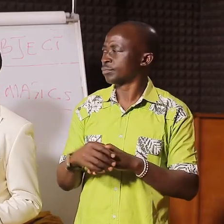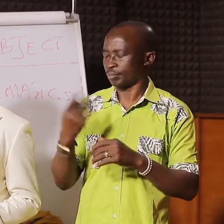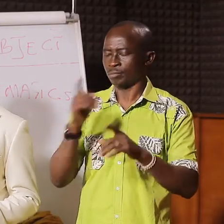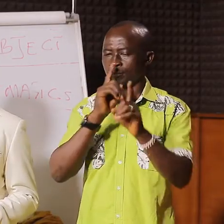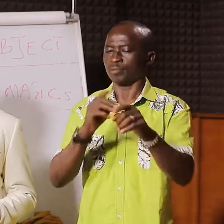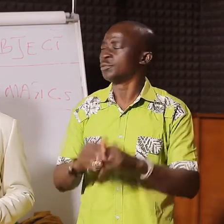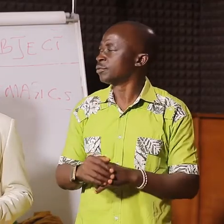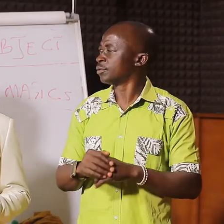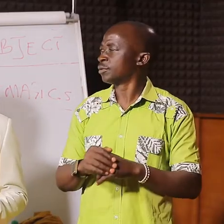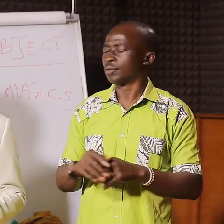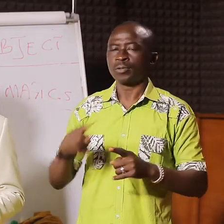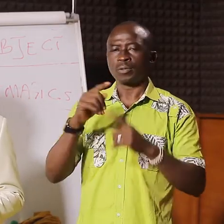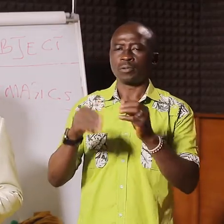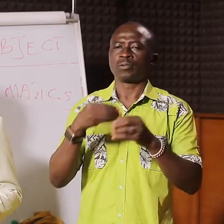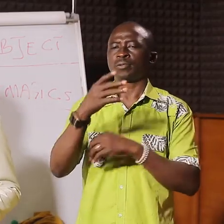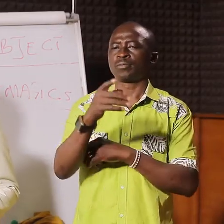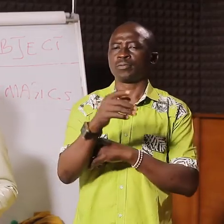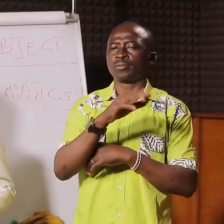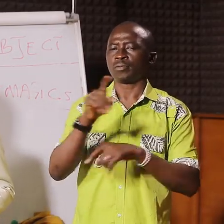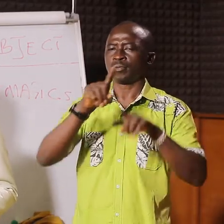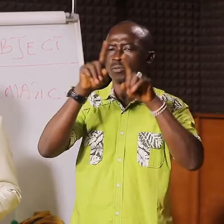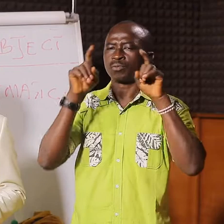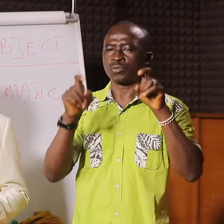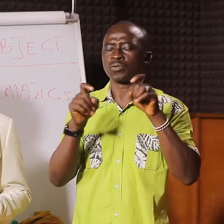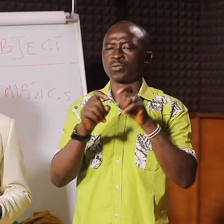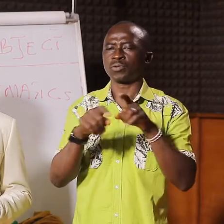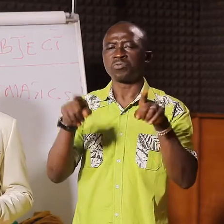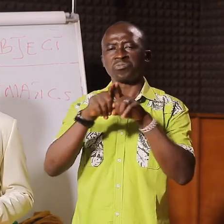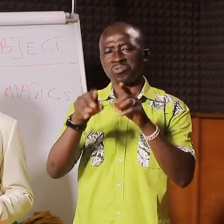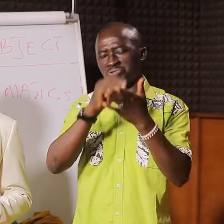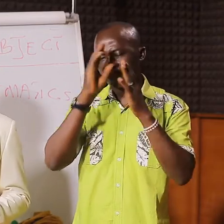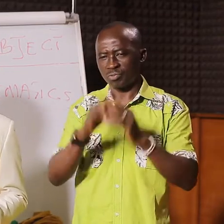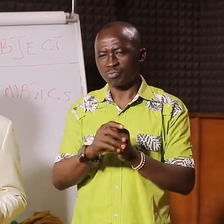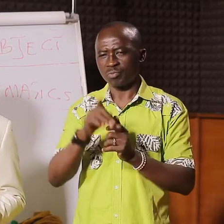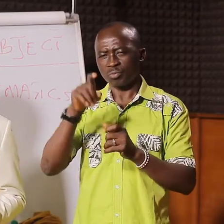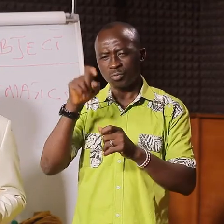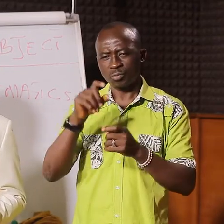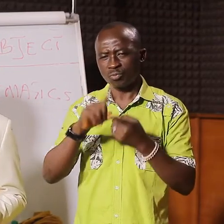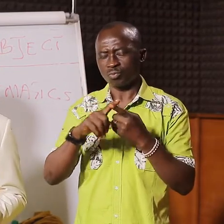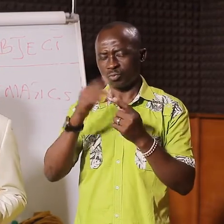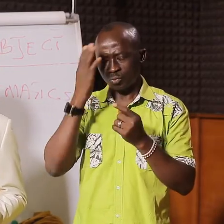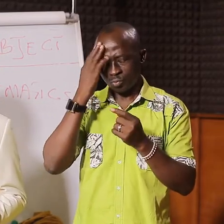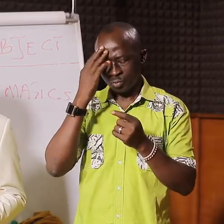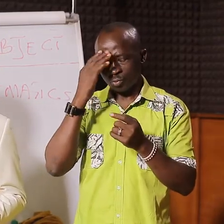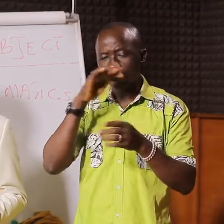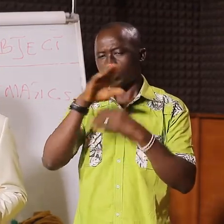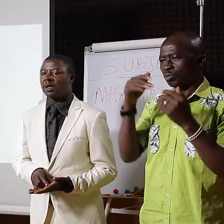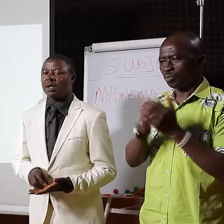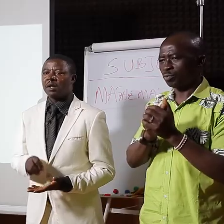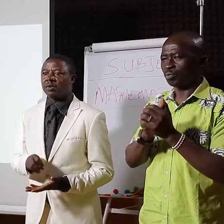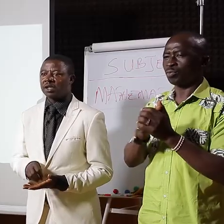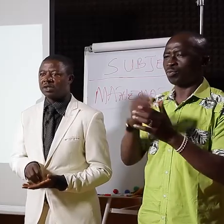Solution. When you are given a question as a student, you need to determine all your